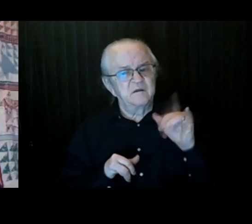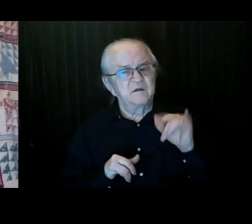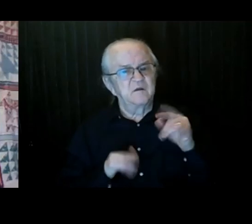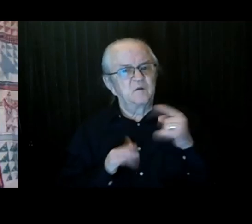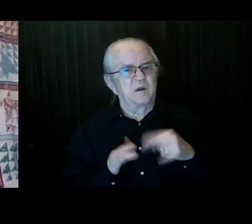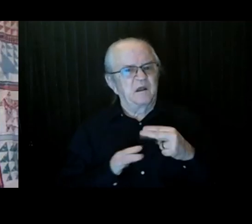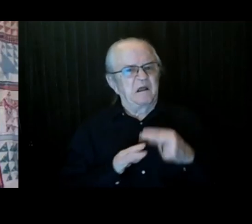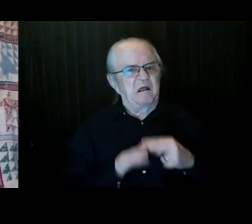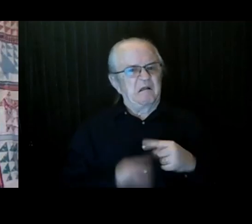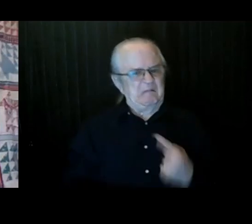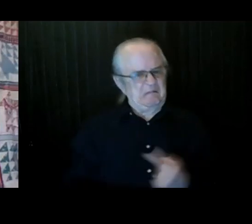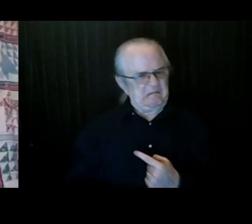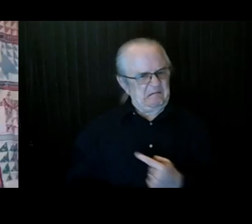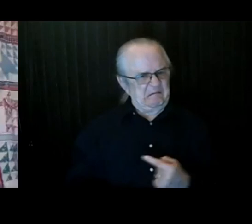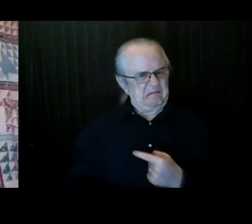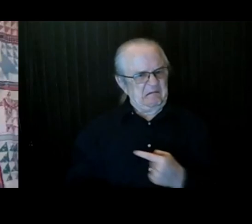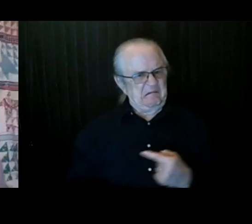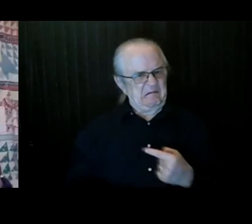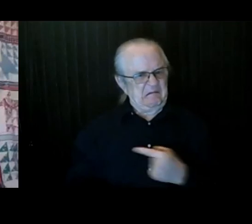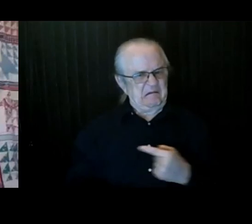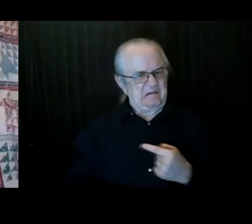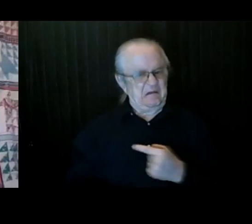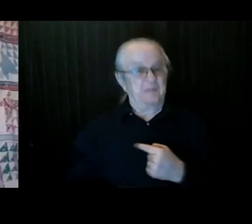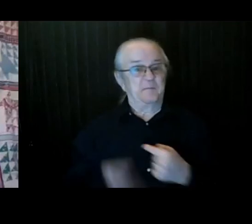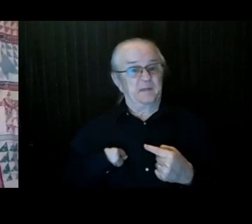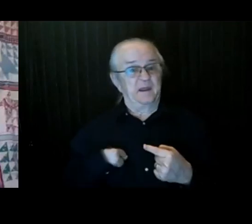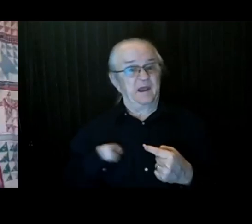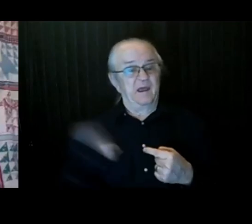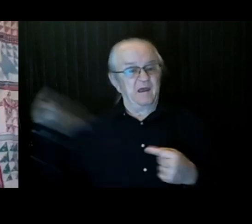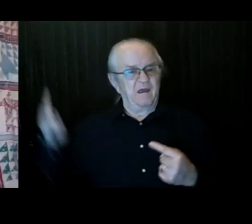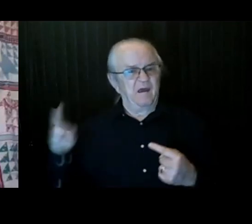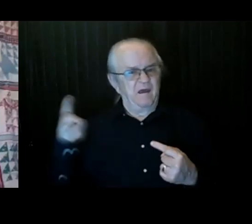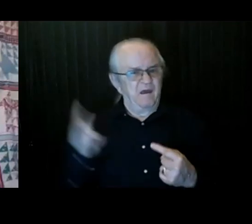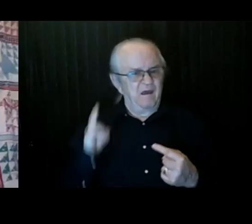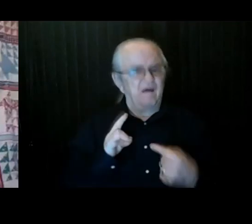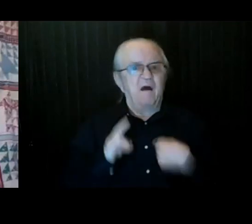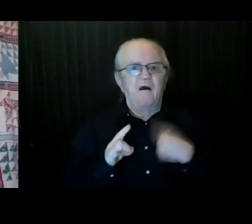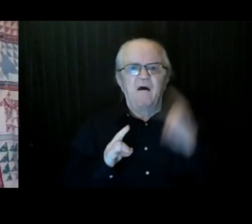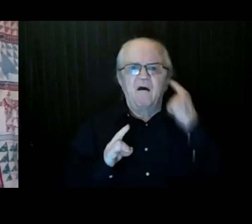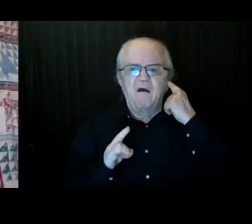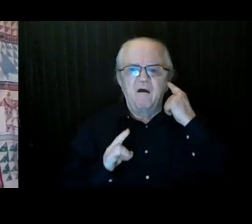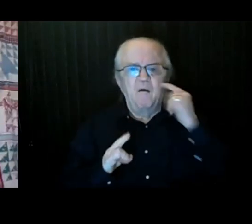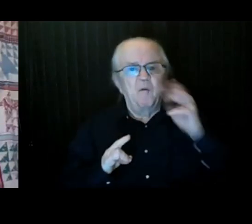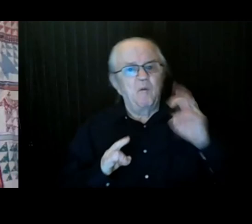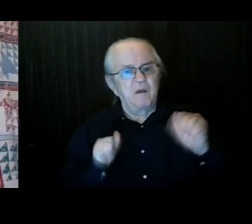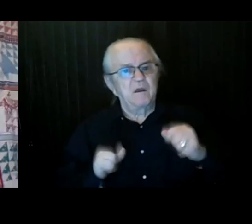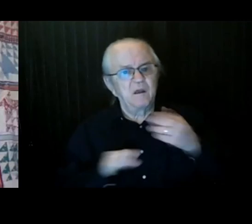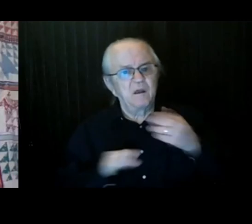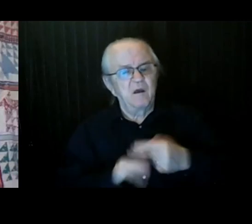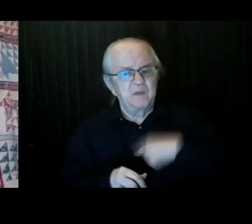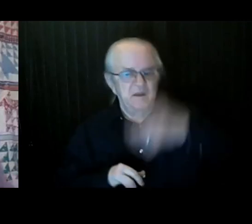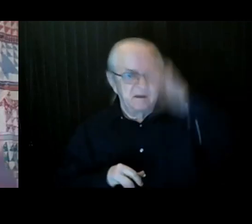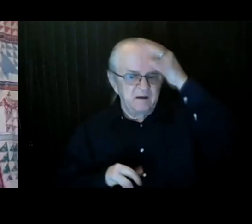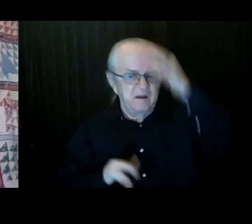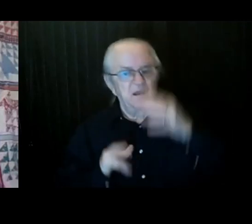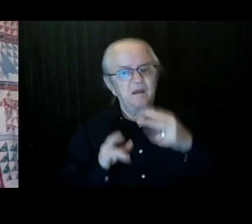call him?" And she was pointing at me, and I was back, and I heard that. And I said, "Well, you can call me Dad, or you can call me